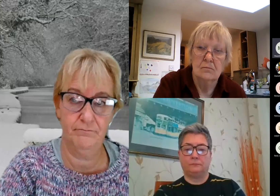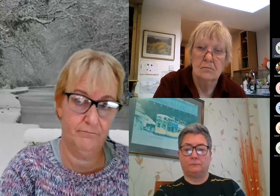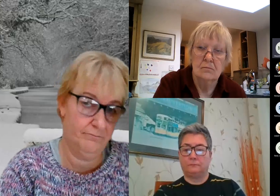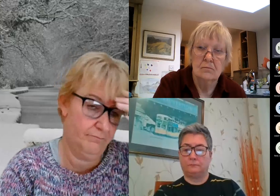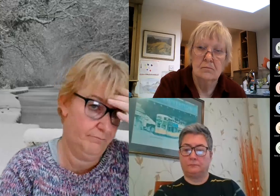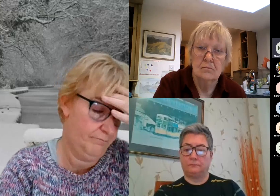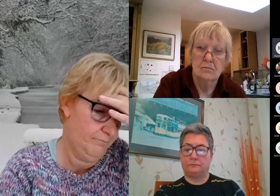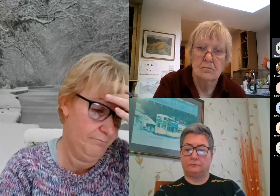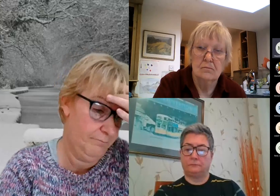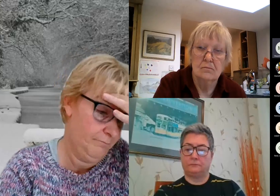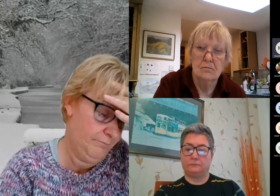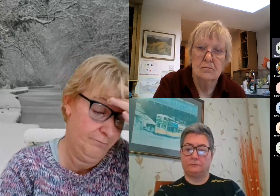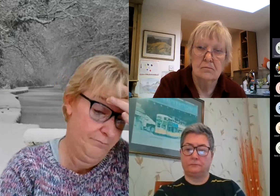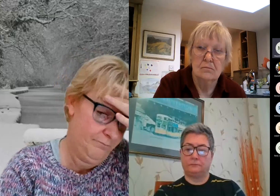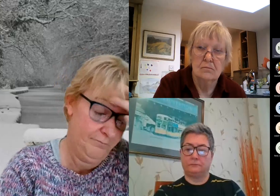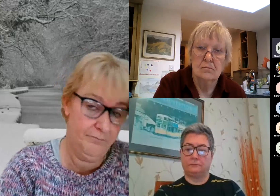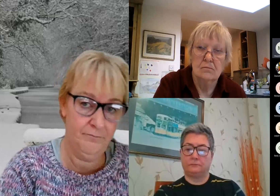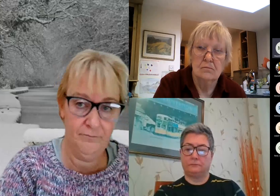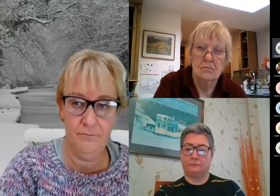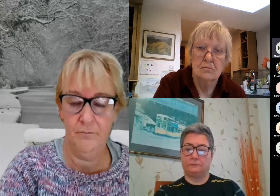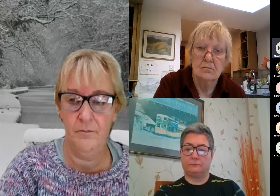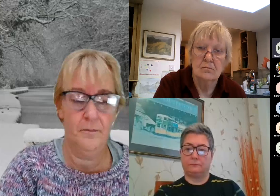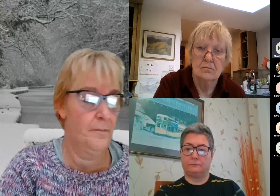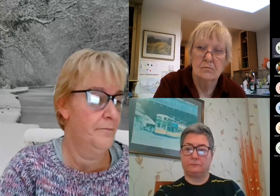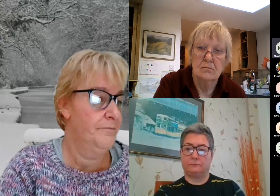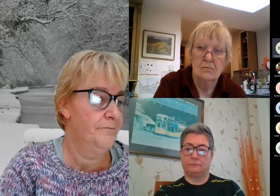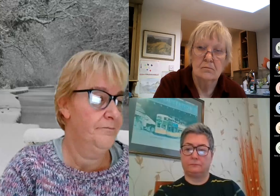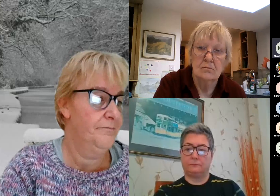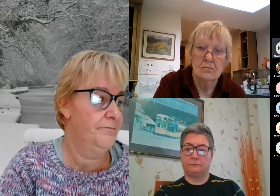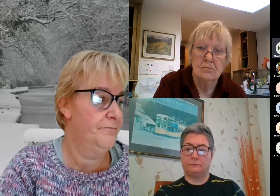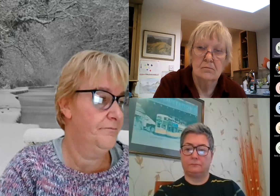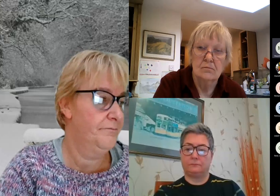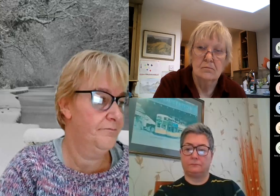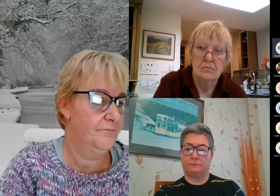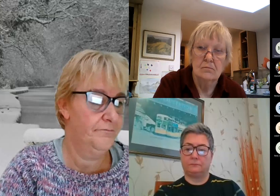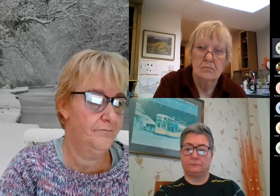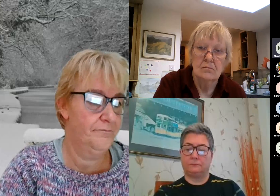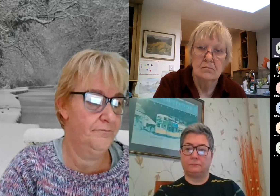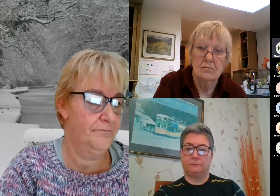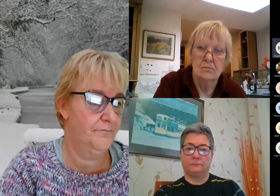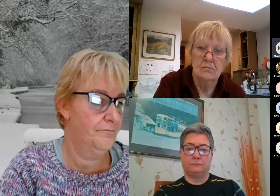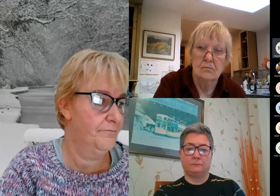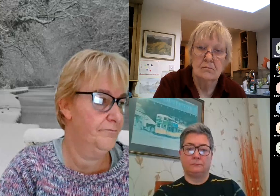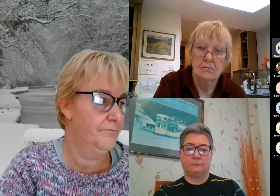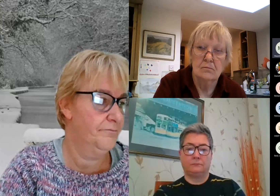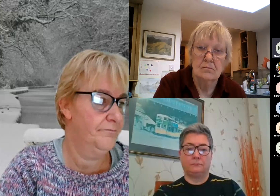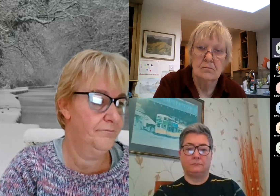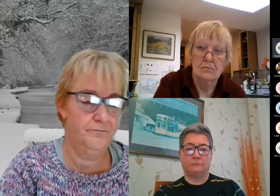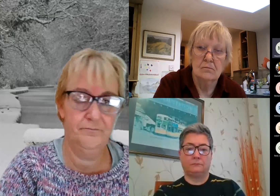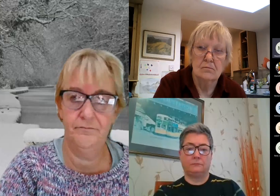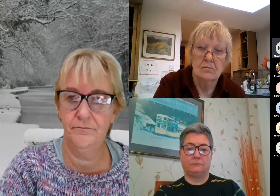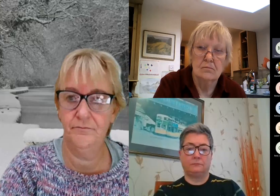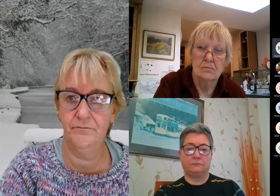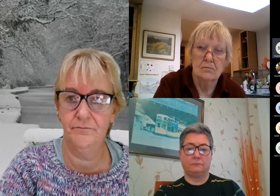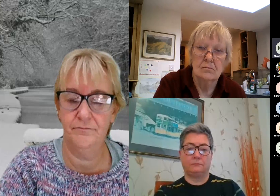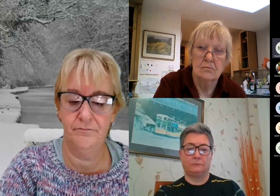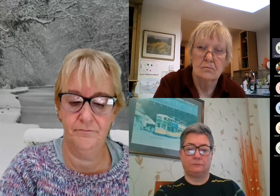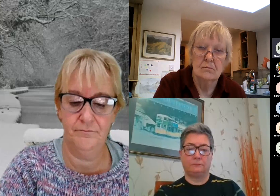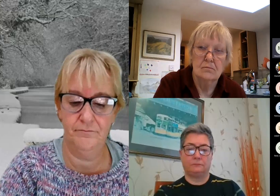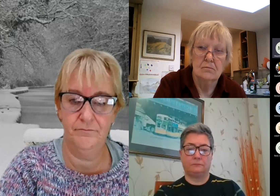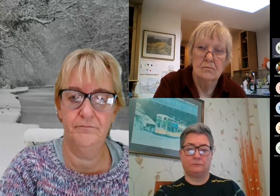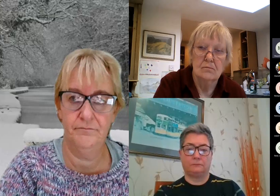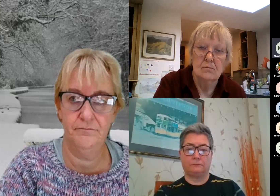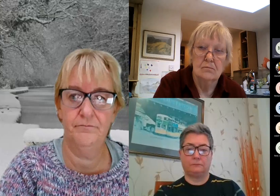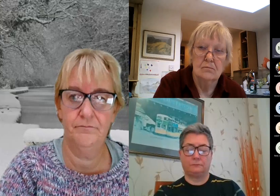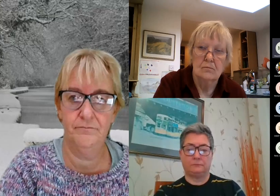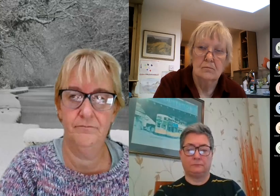that you have with your line manager. They may also have knowledge of other people, other reasonable adjustments that have been put in